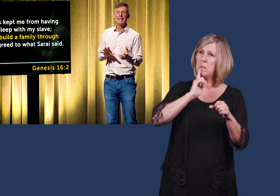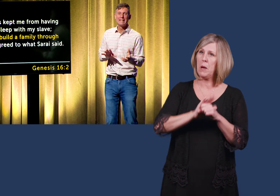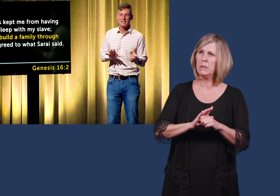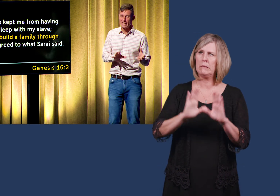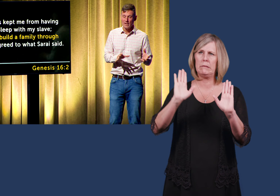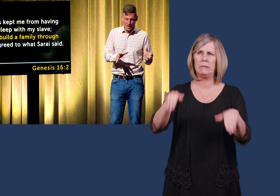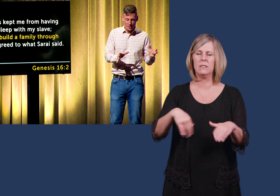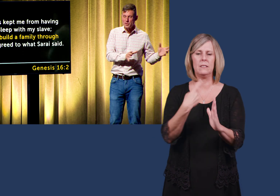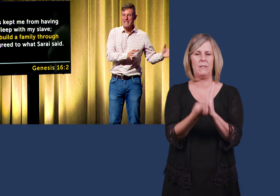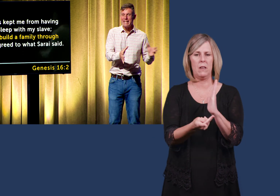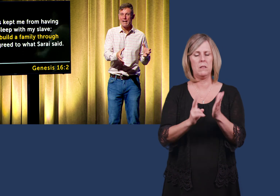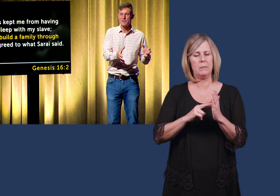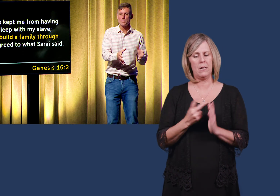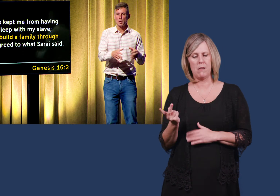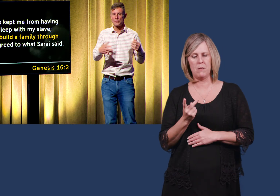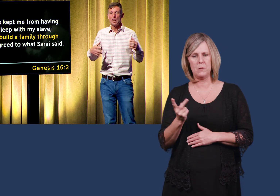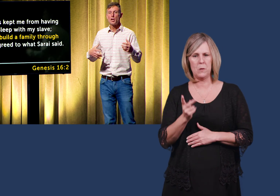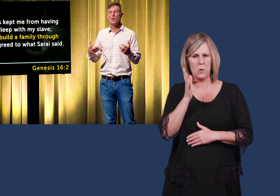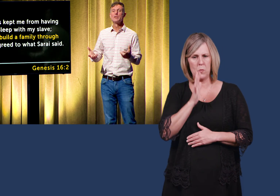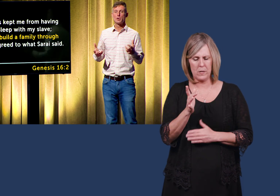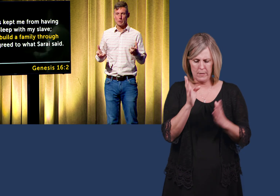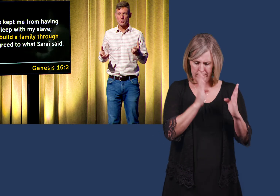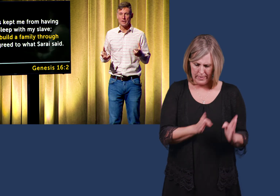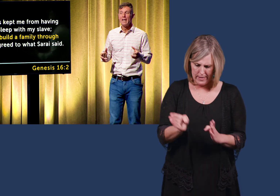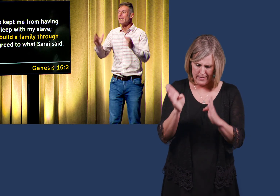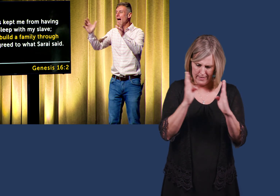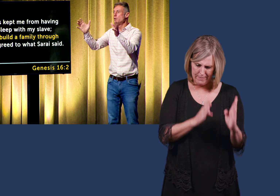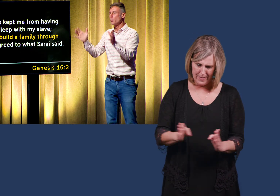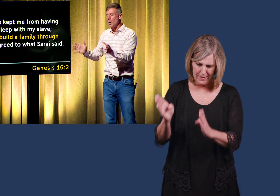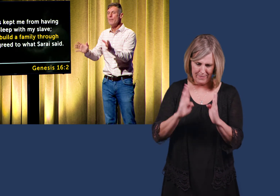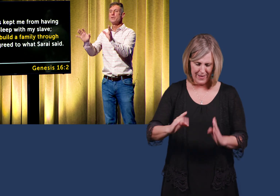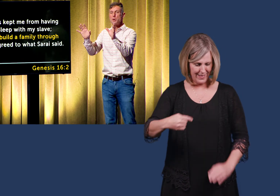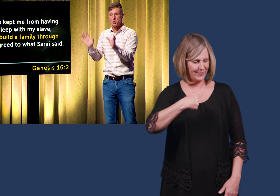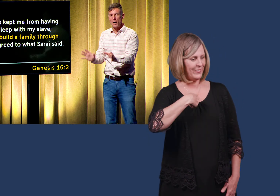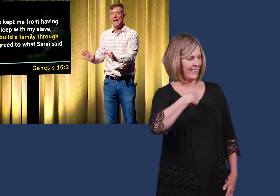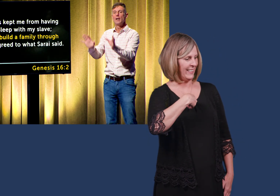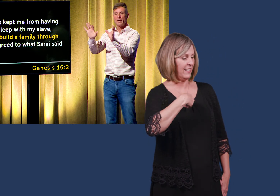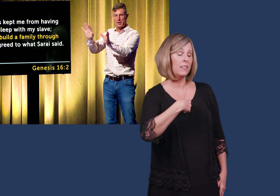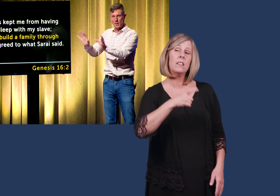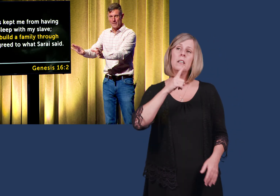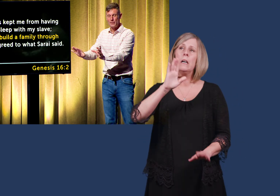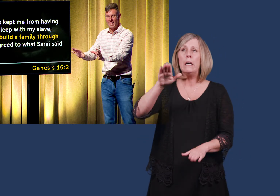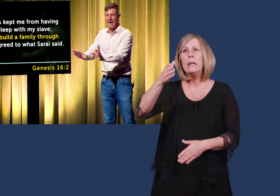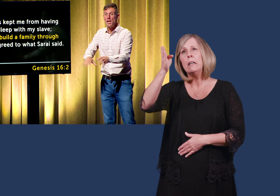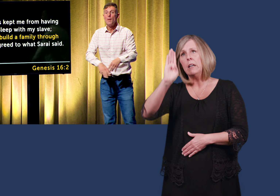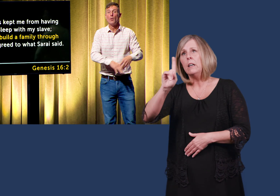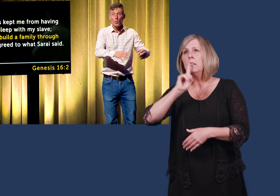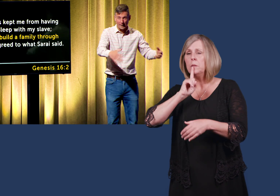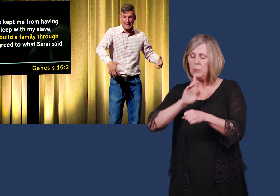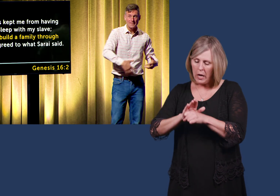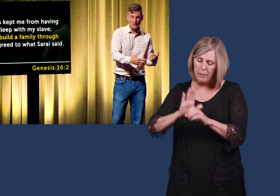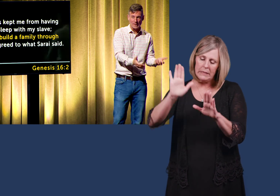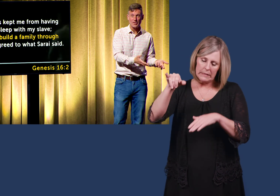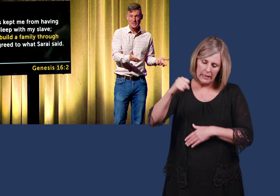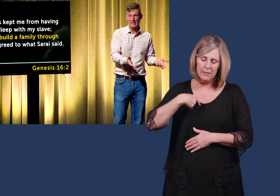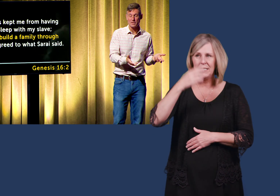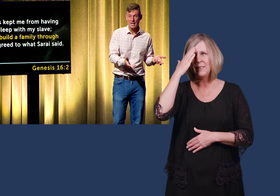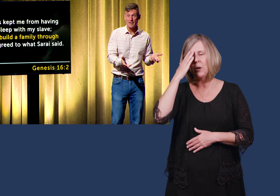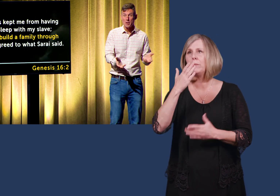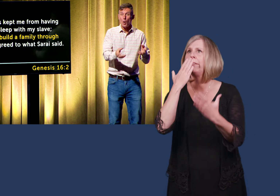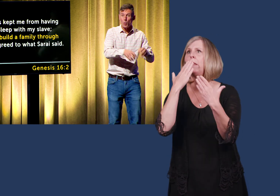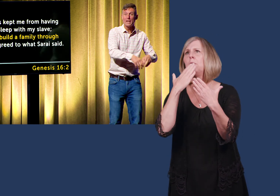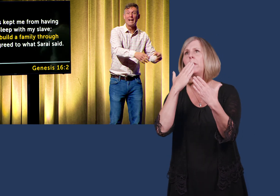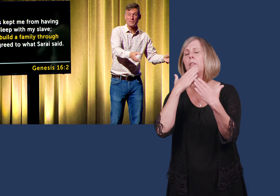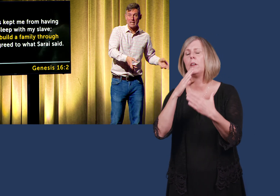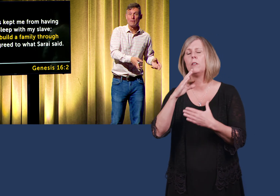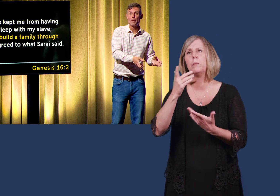they're doing is they're seeking out some sort of human solution. God, you promised, you tried, okay, credit for that, but we're going to have to figure this out